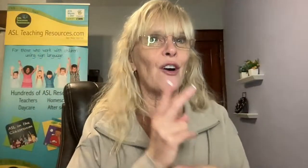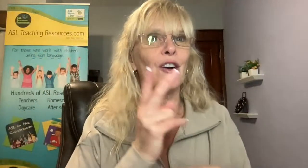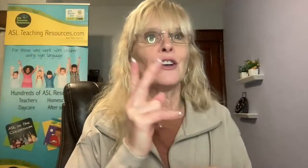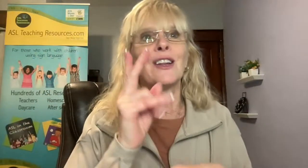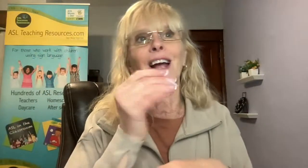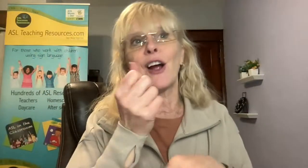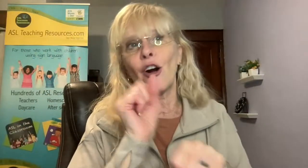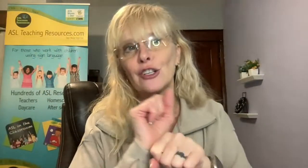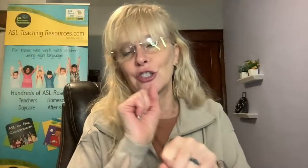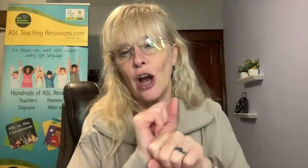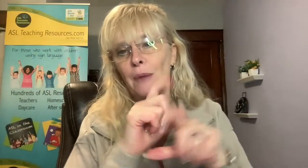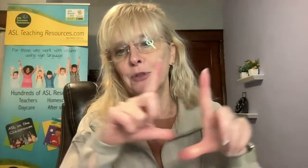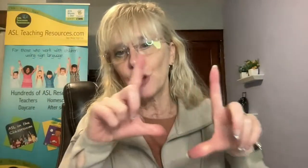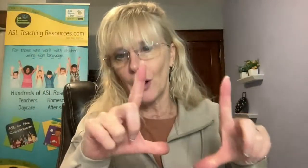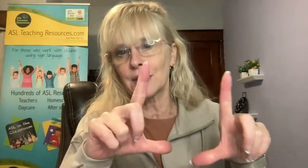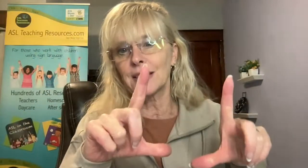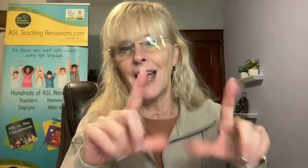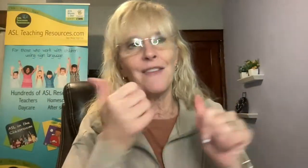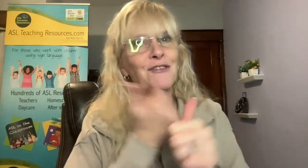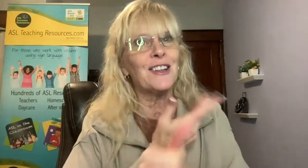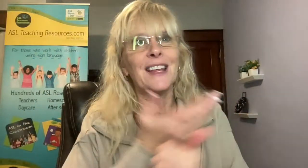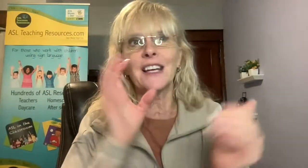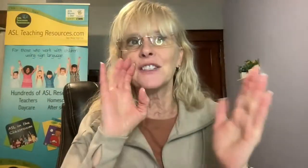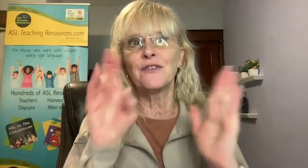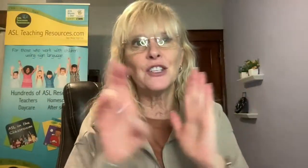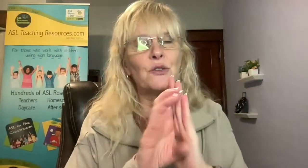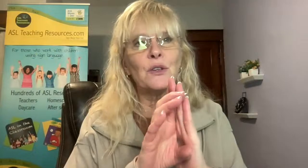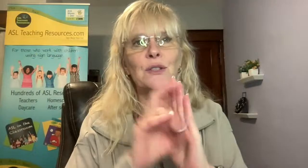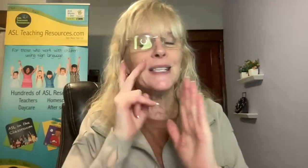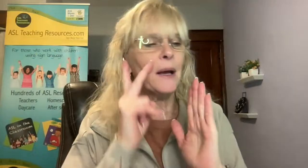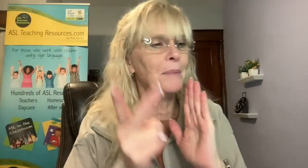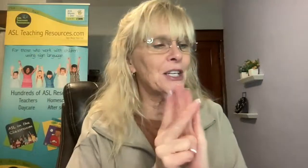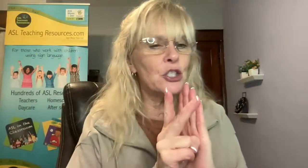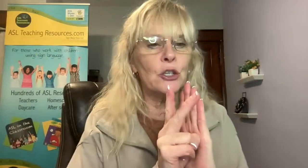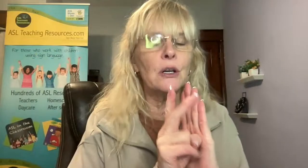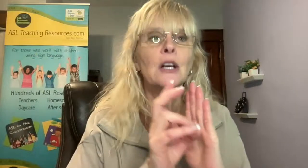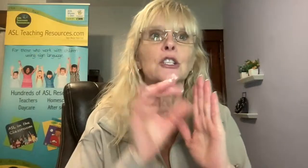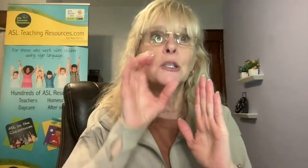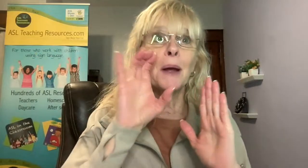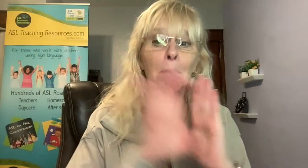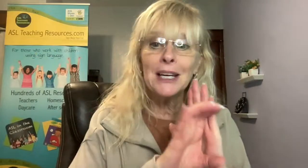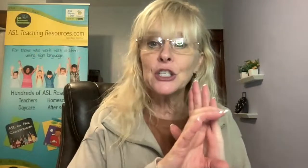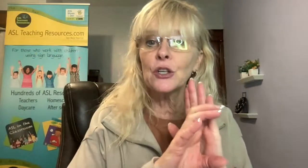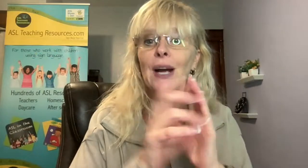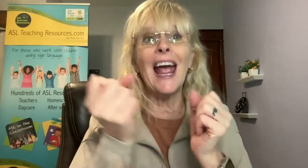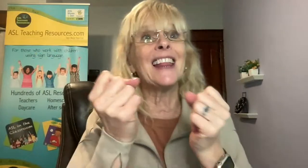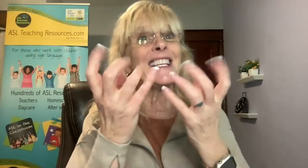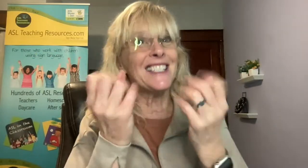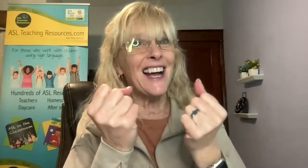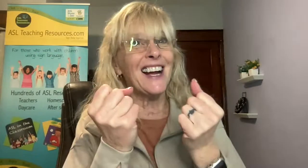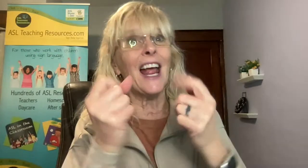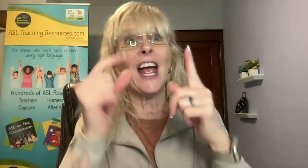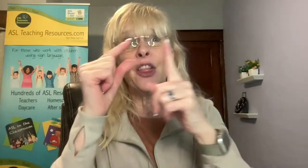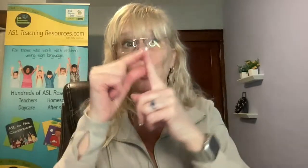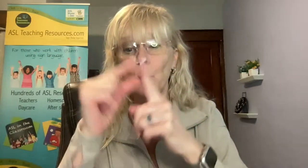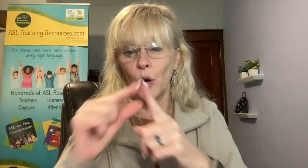our job charts. Everything is visual. You'll see a picture and the sign and the